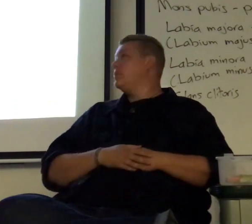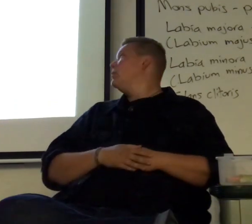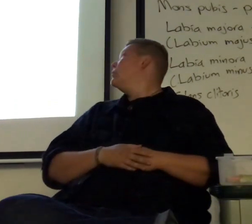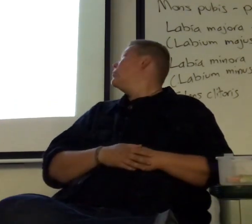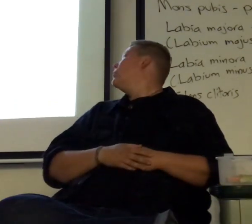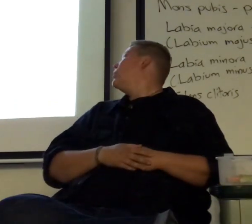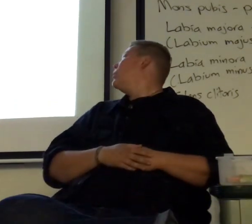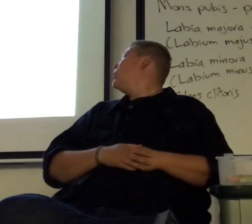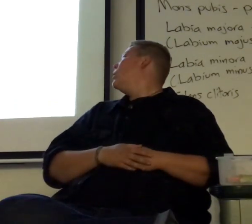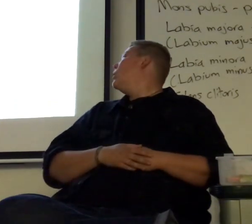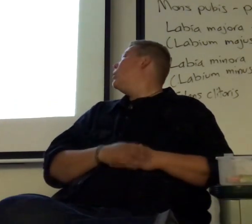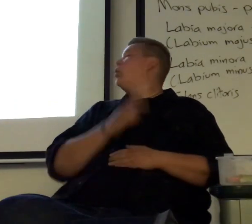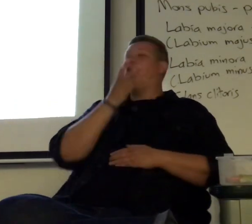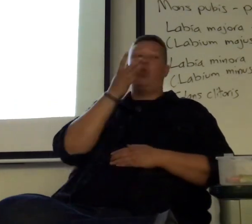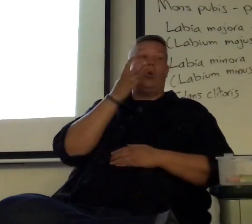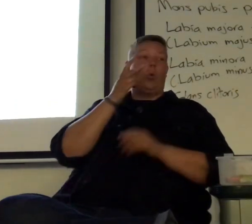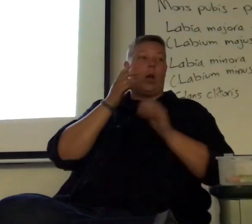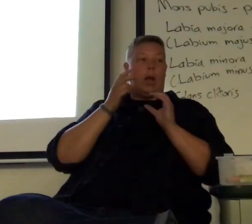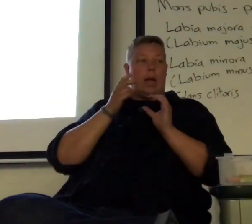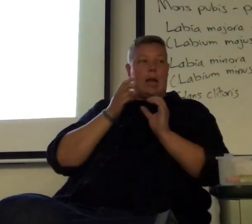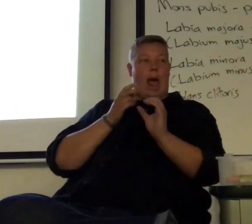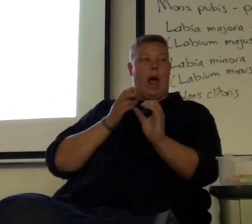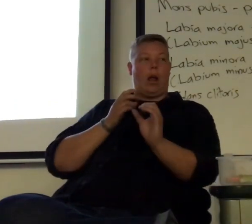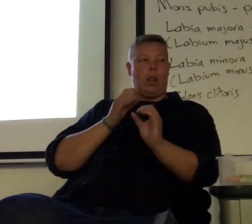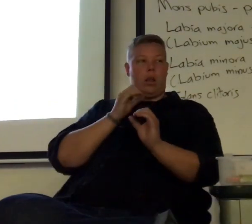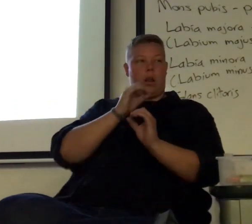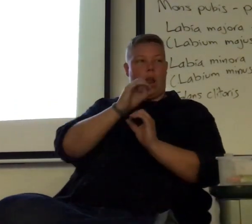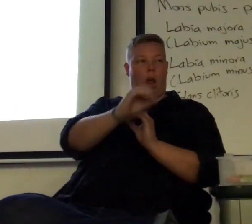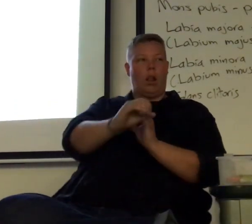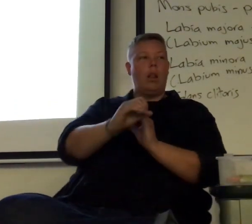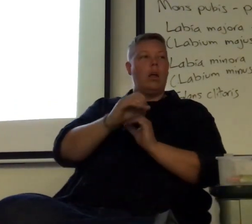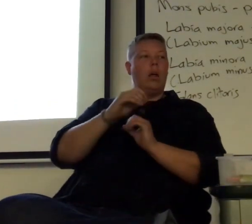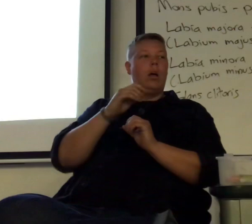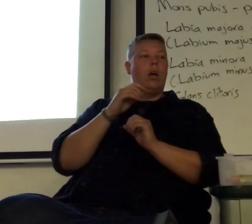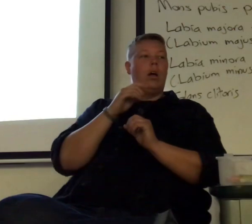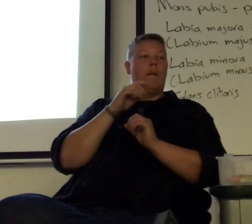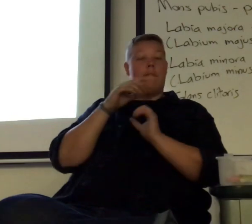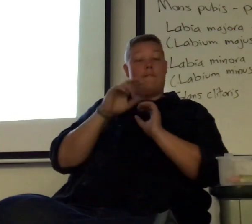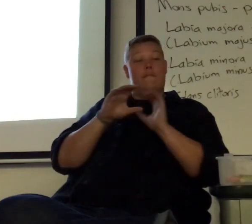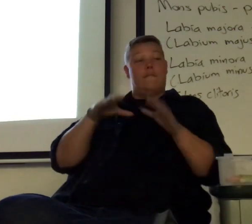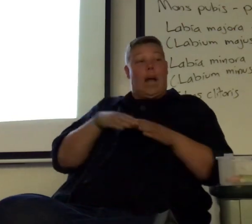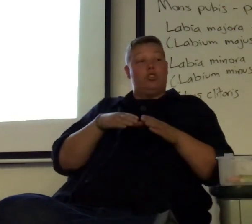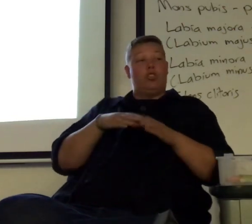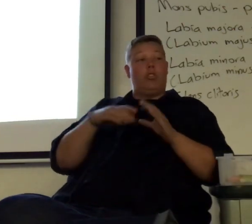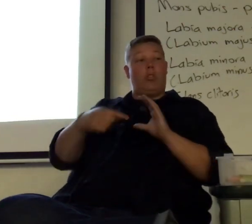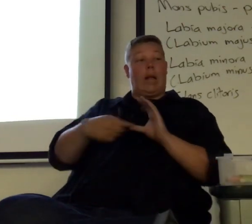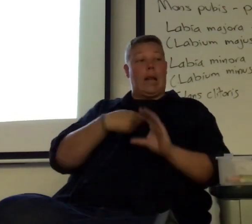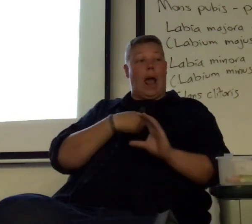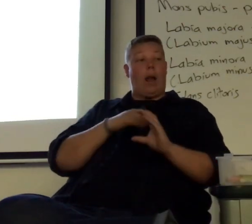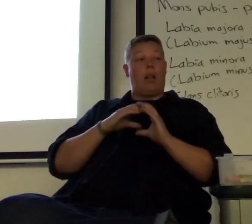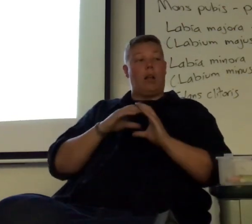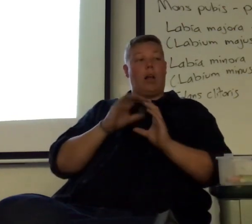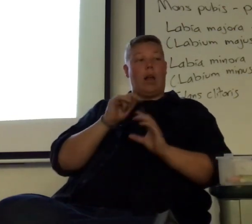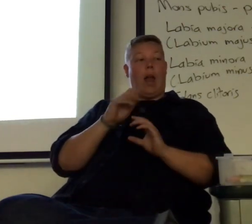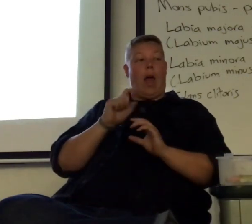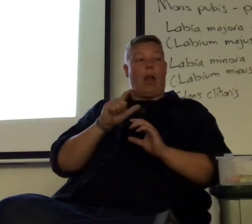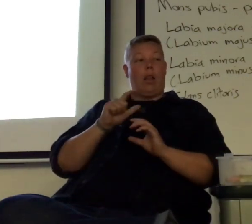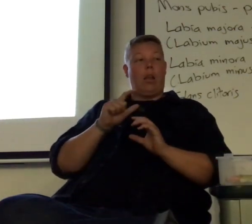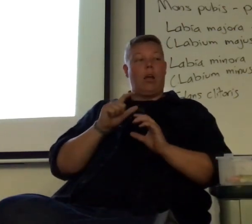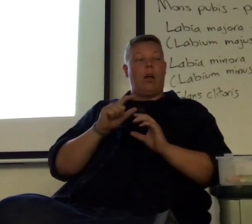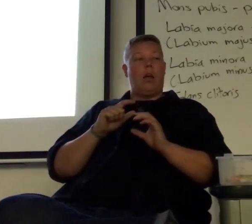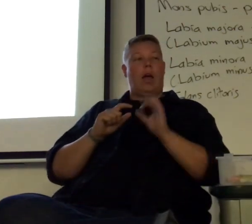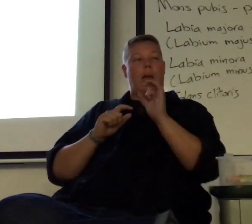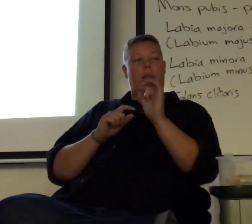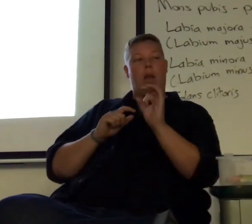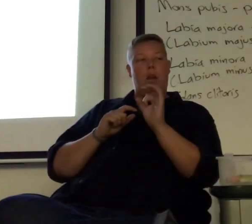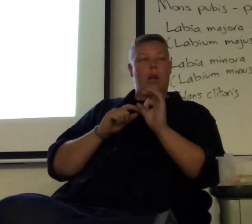canals going through. Vaginal canal, making that the vaginal orifice. And this is the external urethral orifice, making